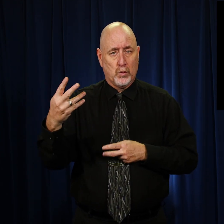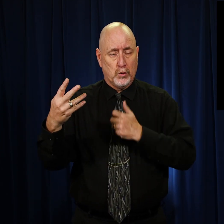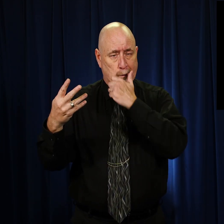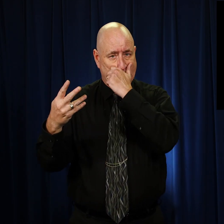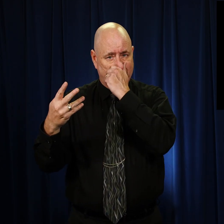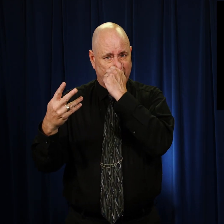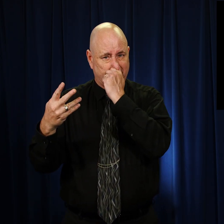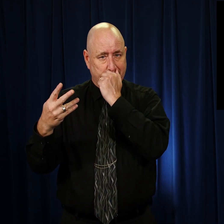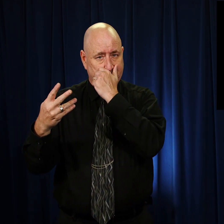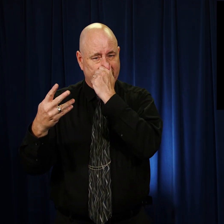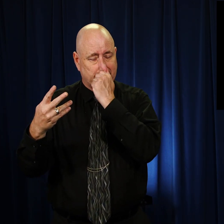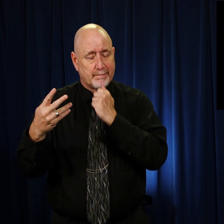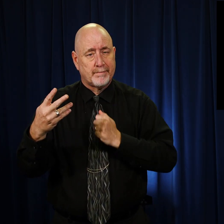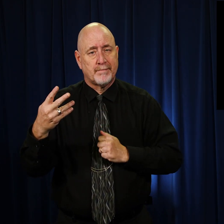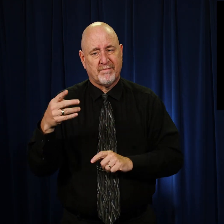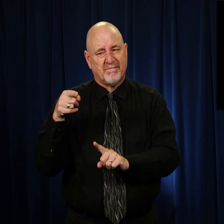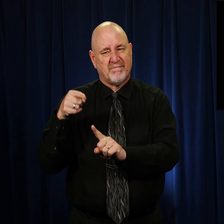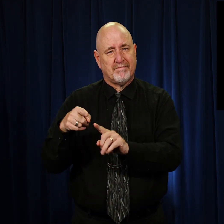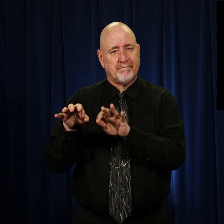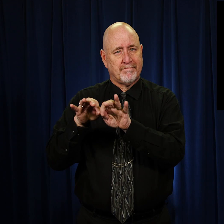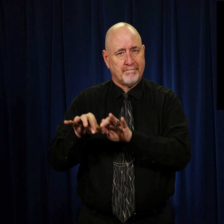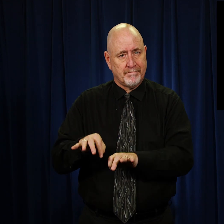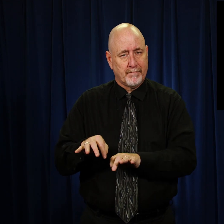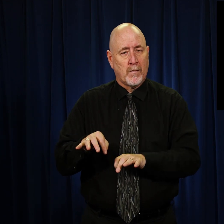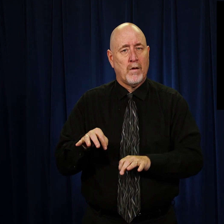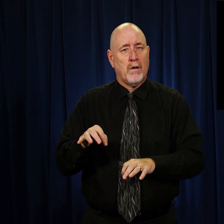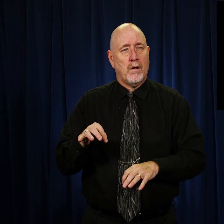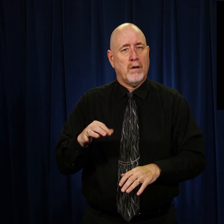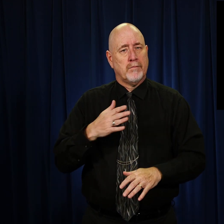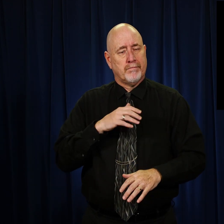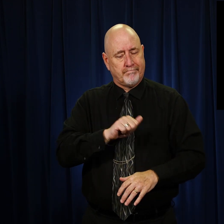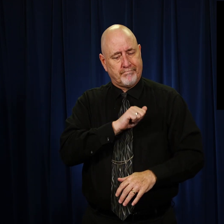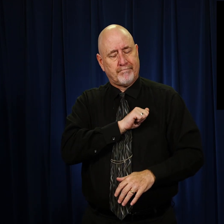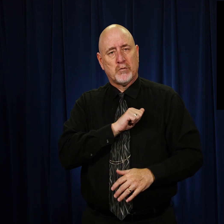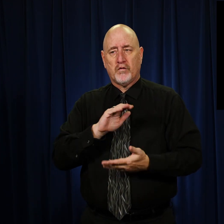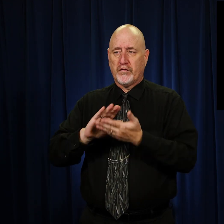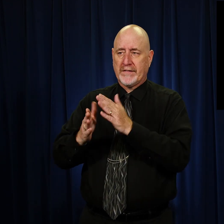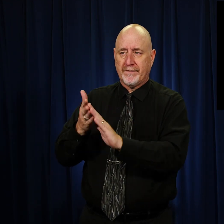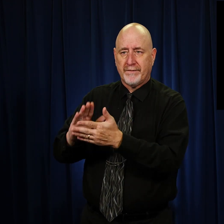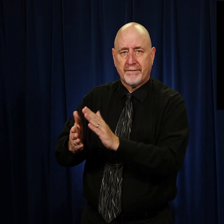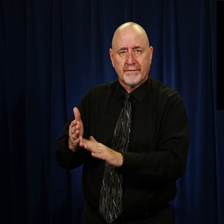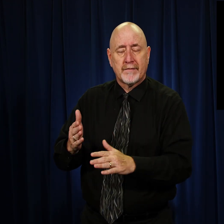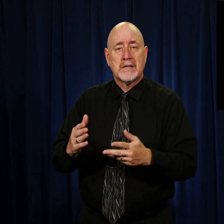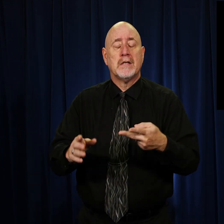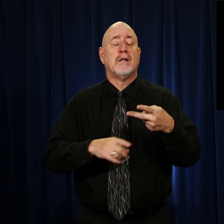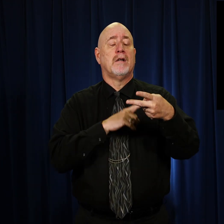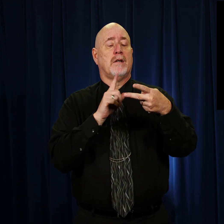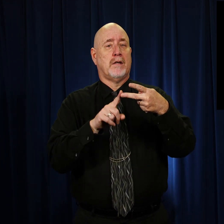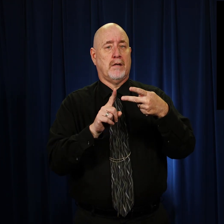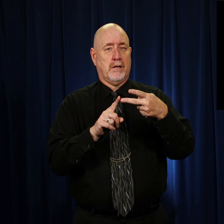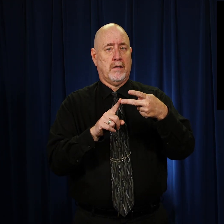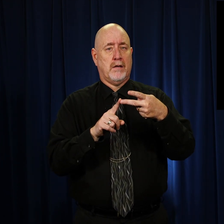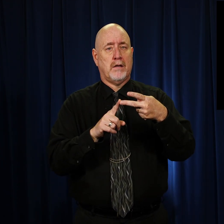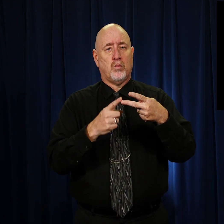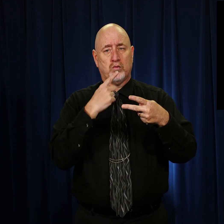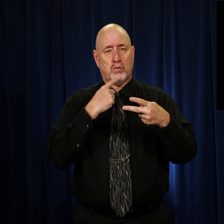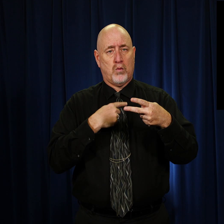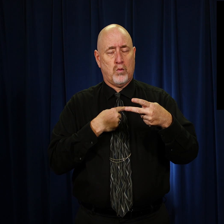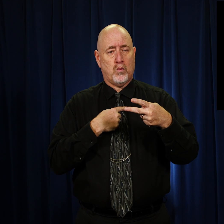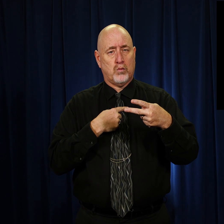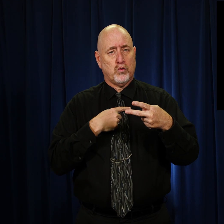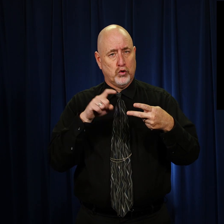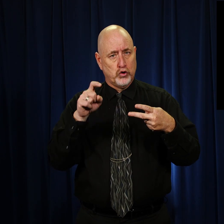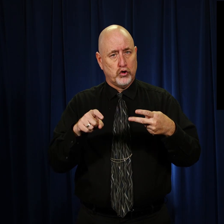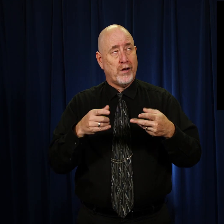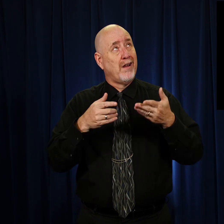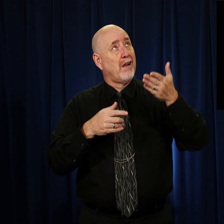4, we have that disposition where we're willing to forgive. And then secondly, we're told in the Bible that